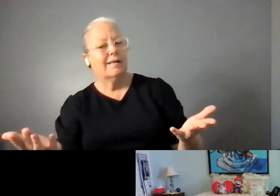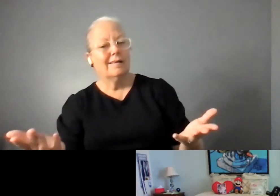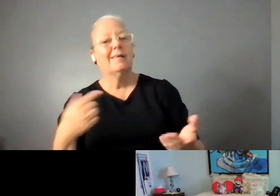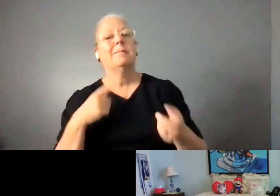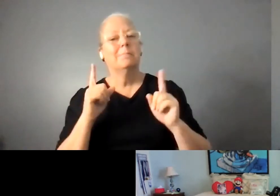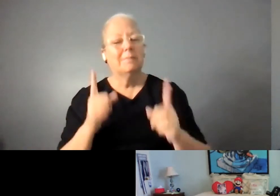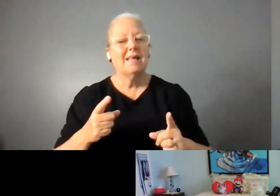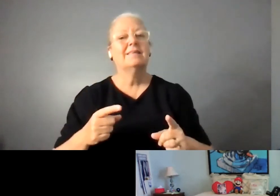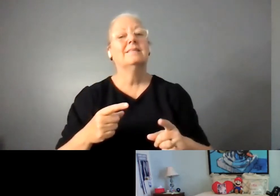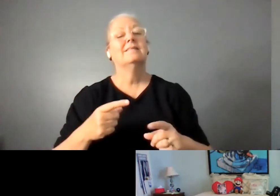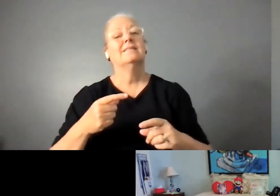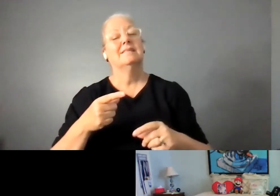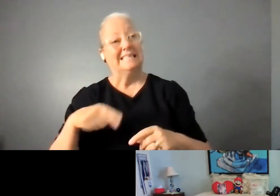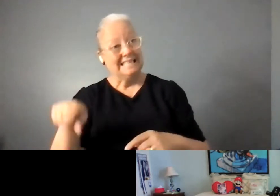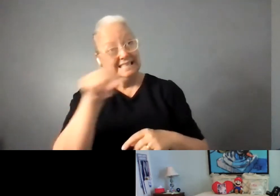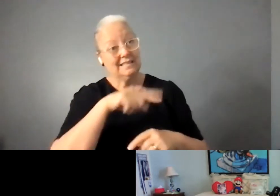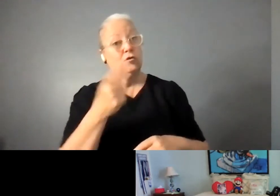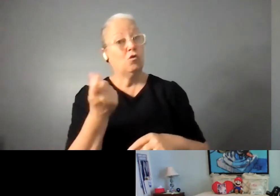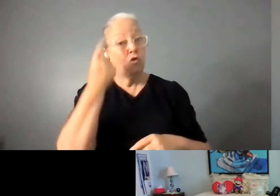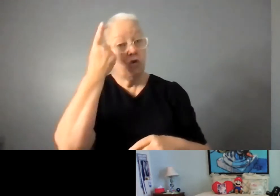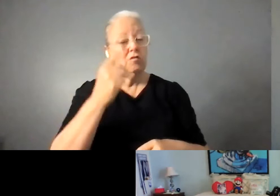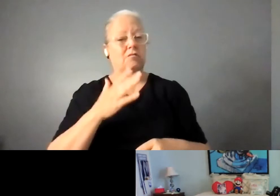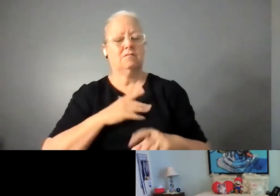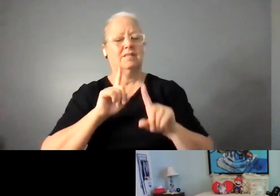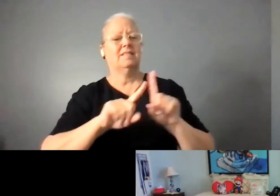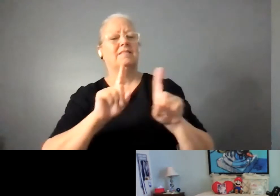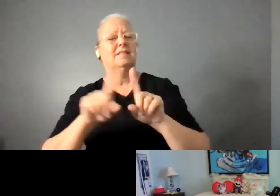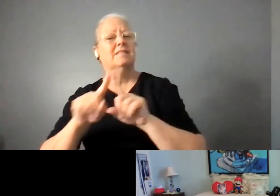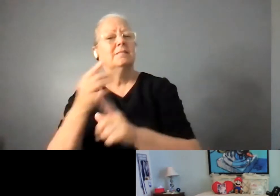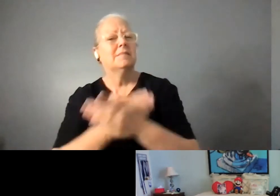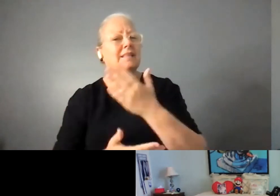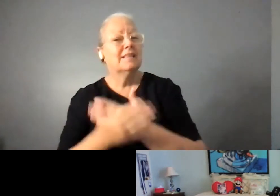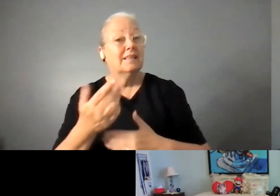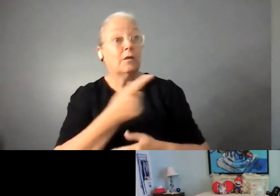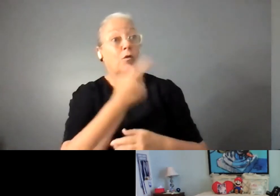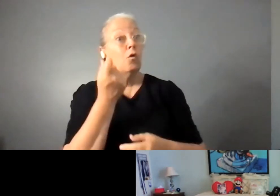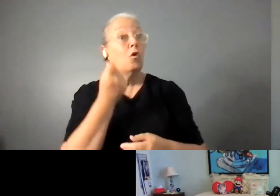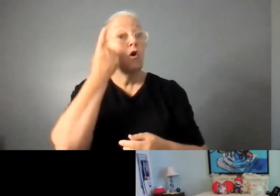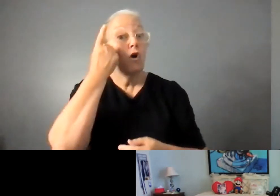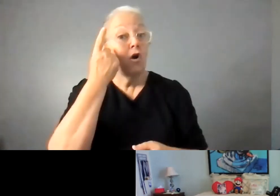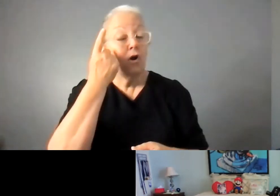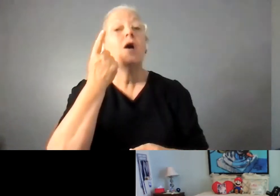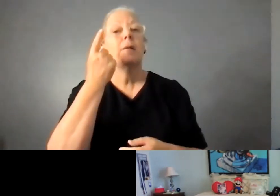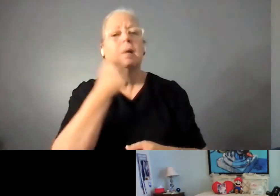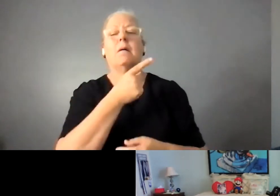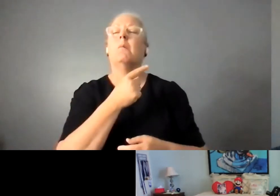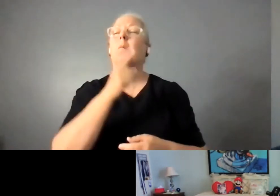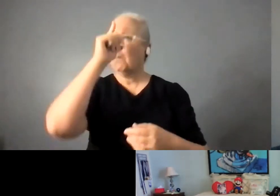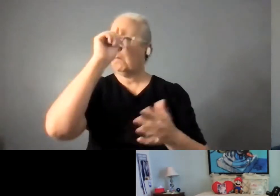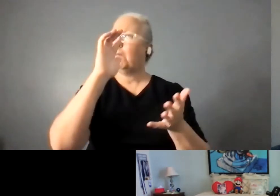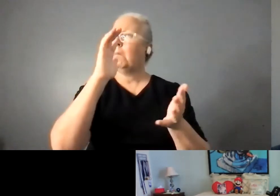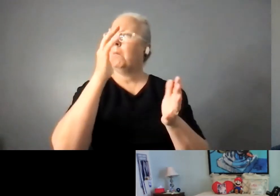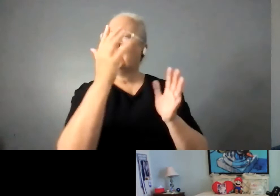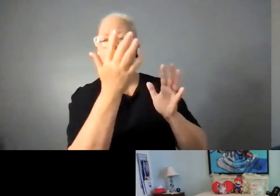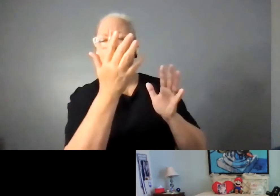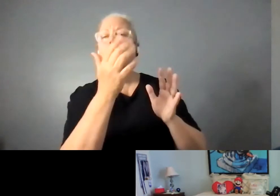society aware of our disabilities, because once people are aware, things change. We can start working to be more to attain more